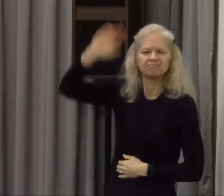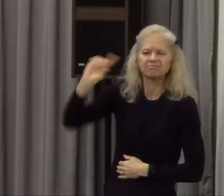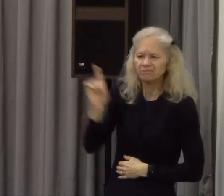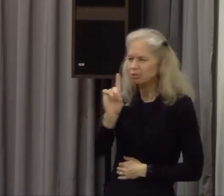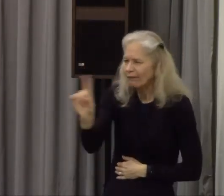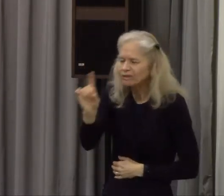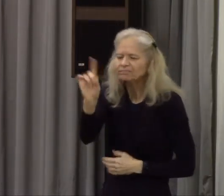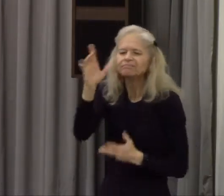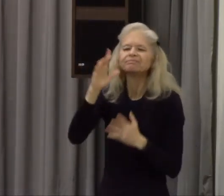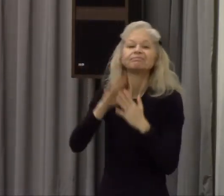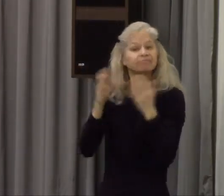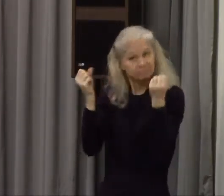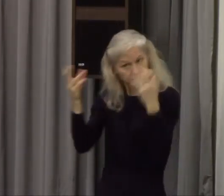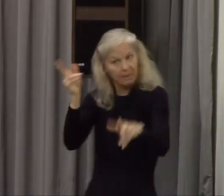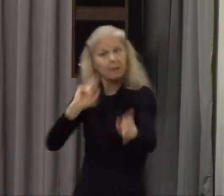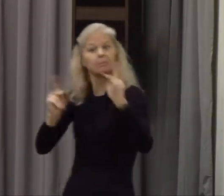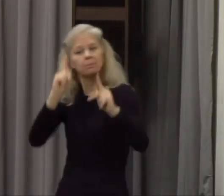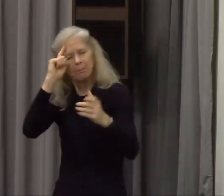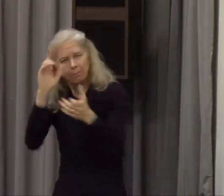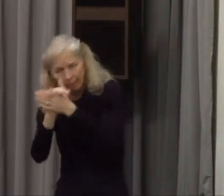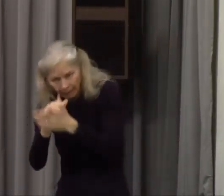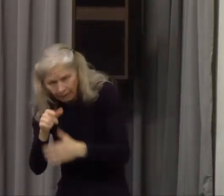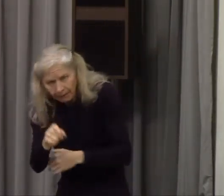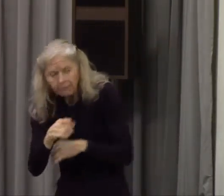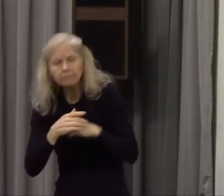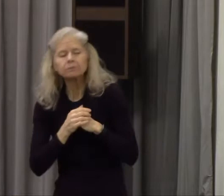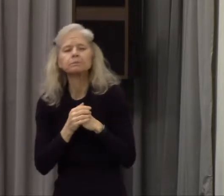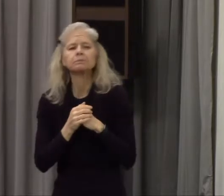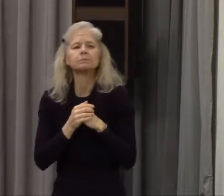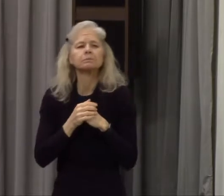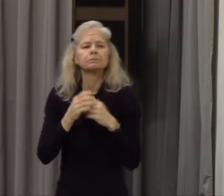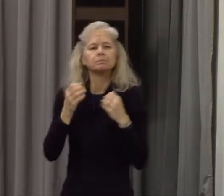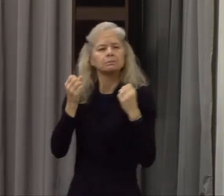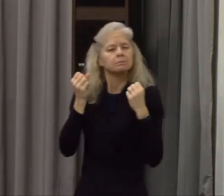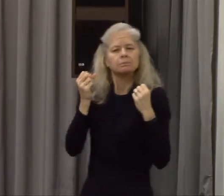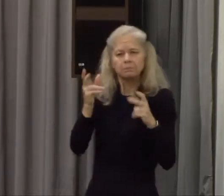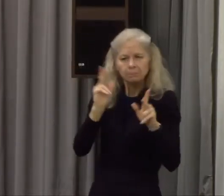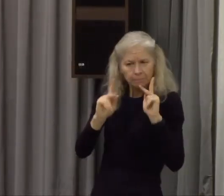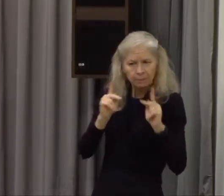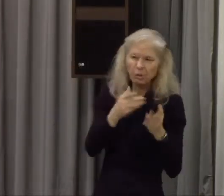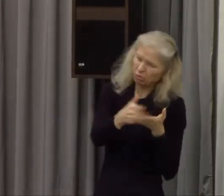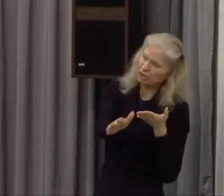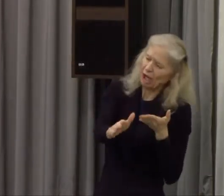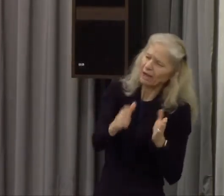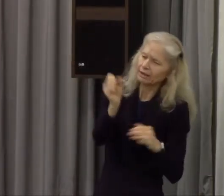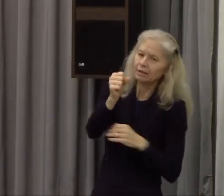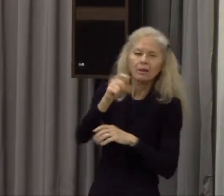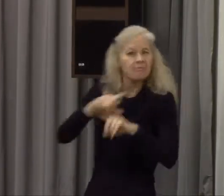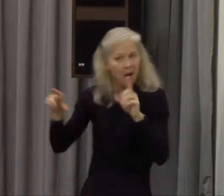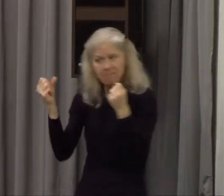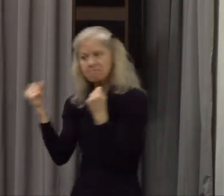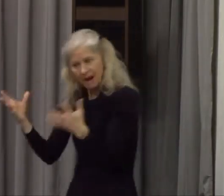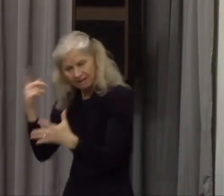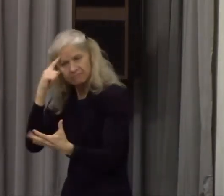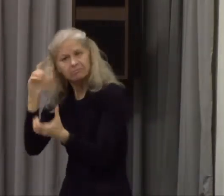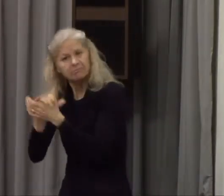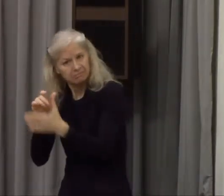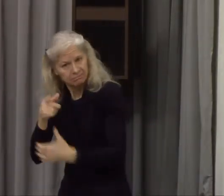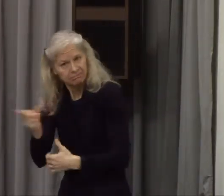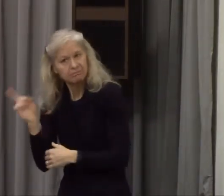And men and women who didn't have much education were believing on him. And he says this in